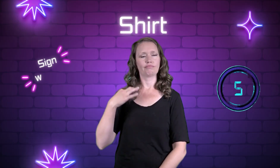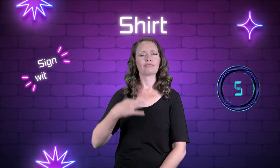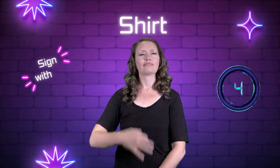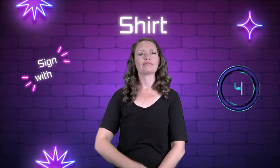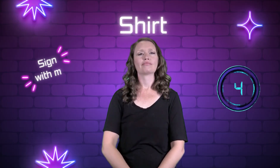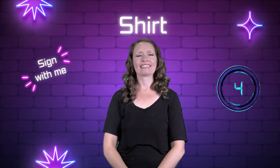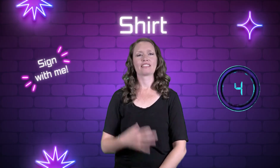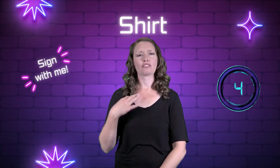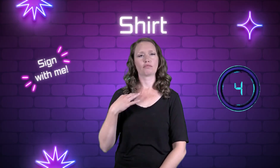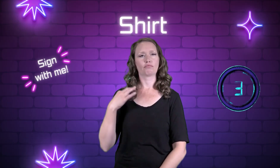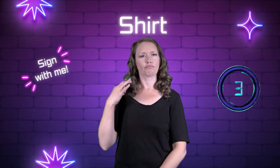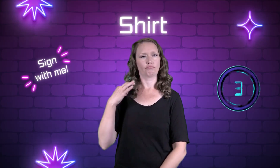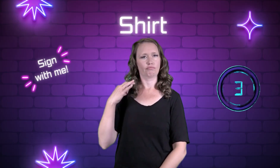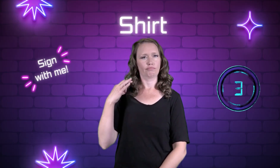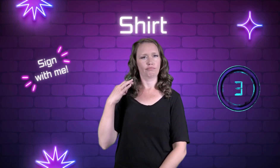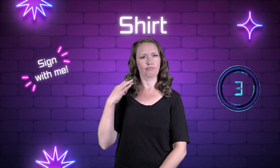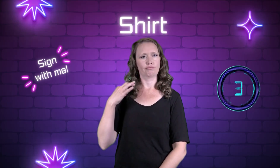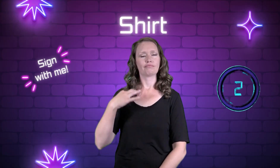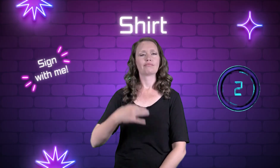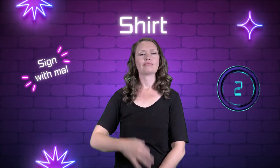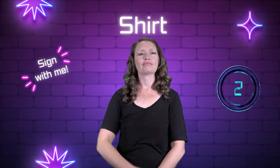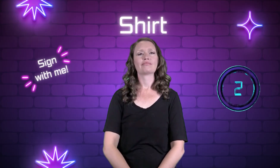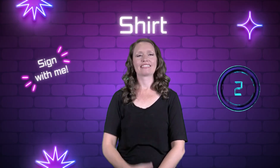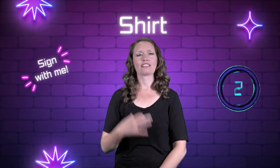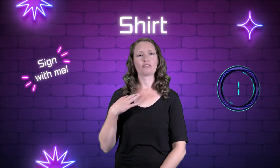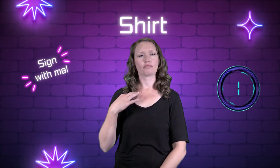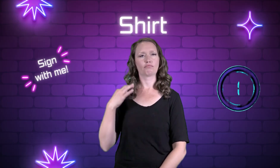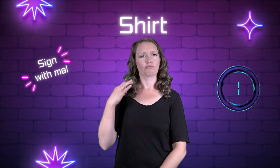Sign with me, sign, shirt.